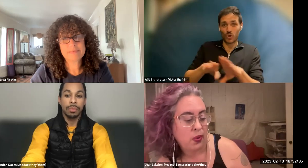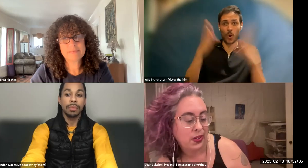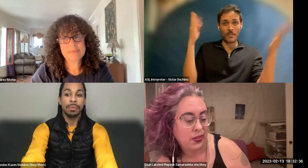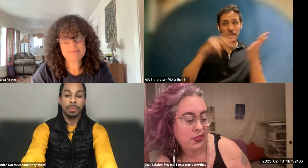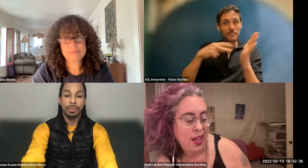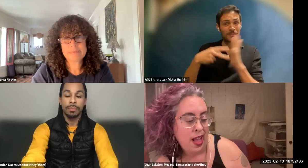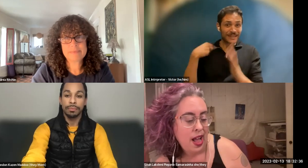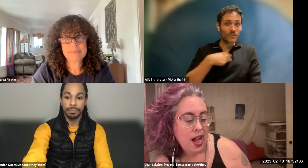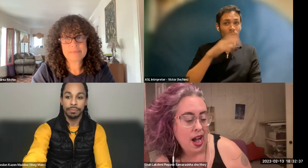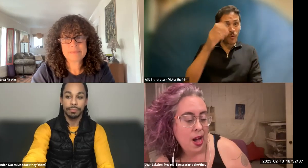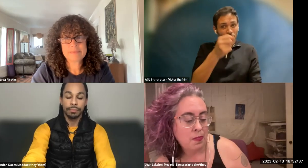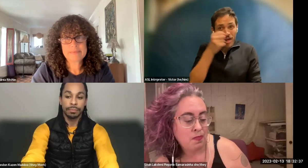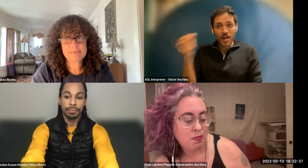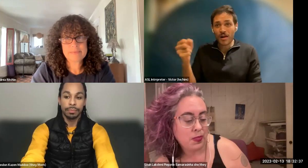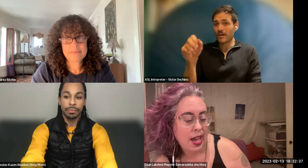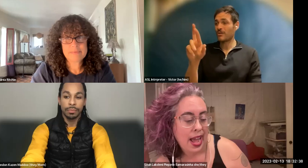who are in Rikers.